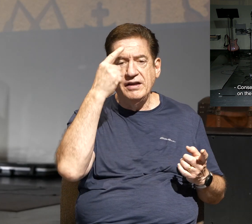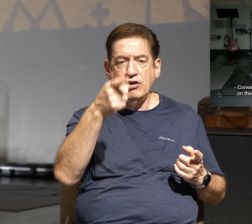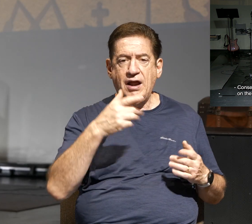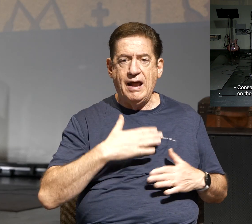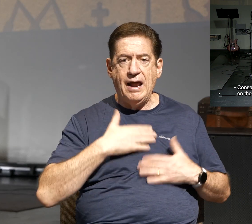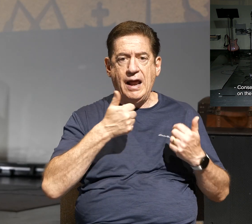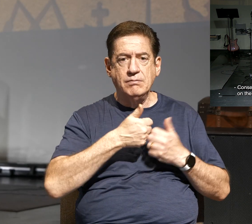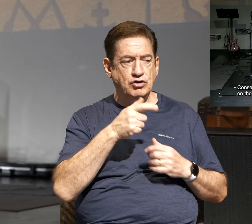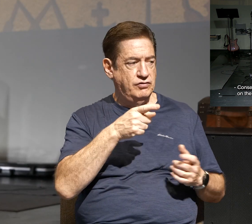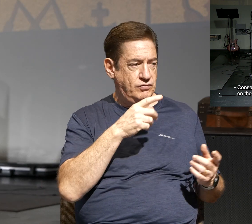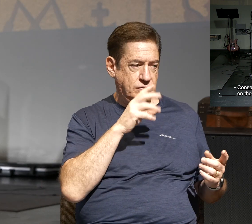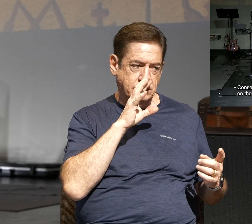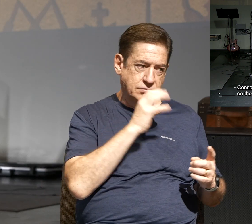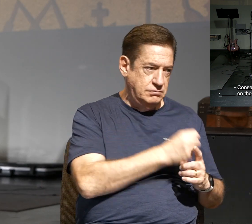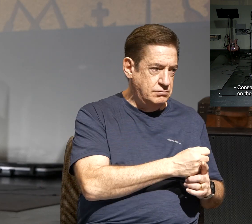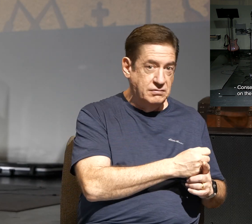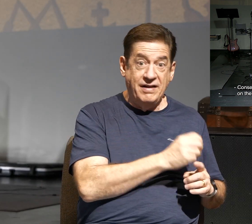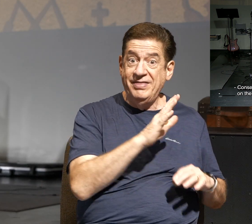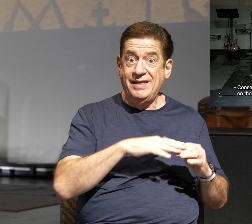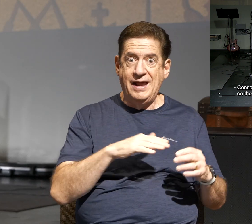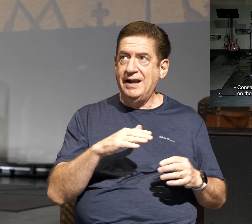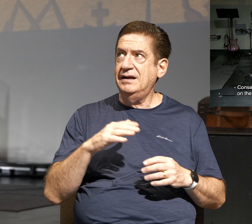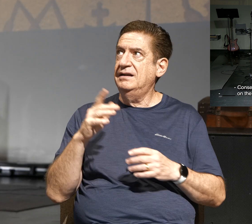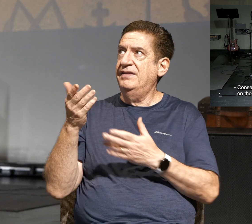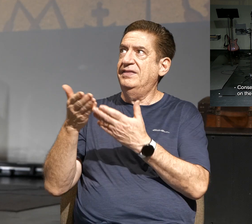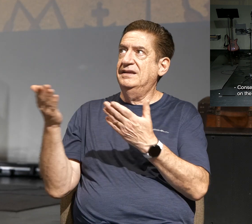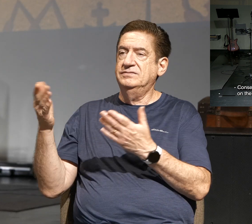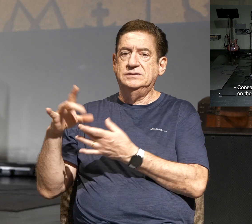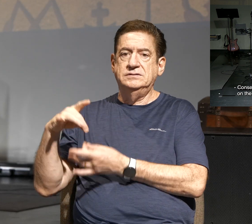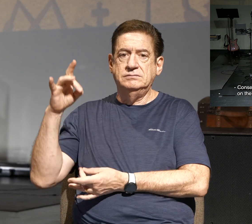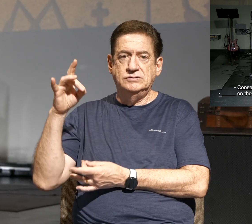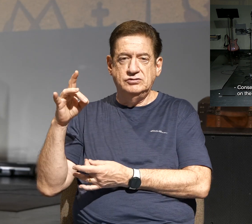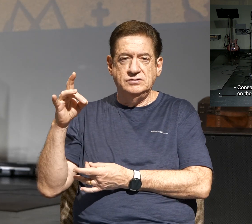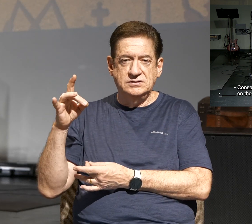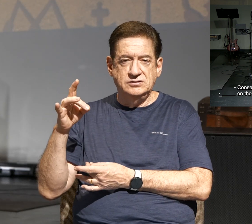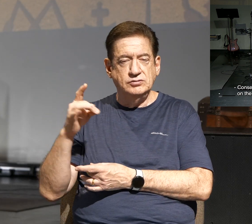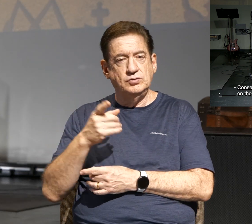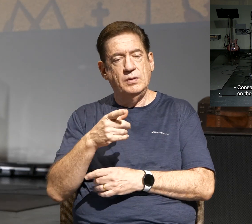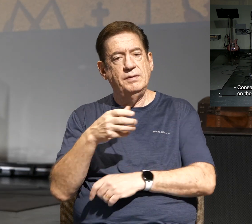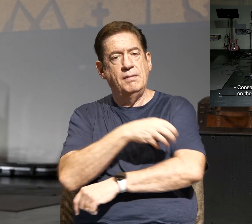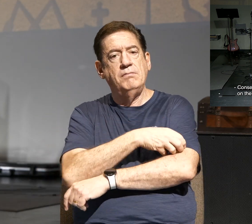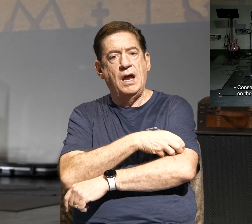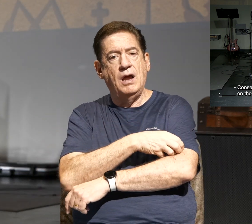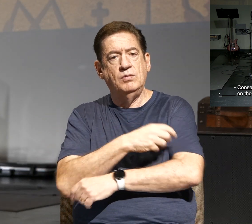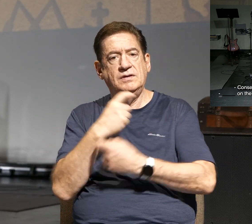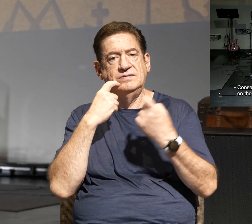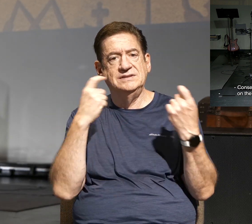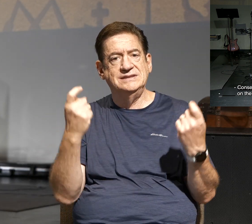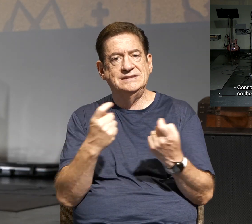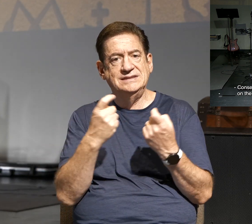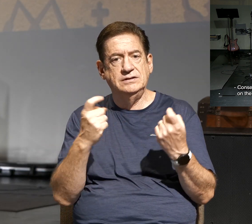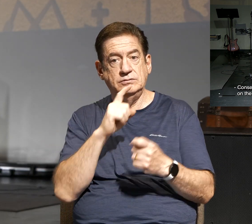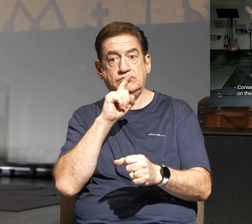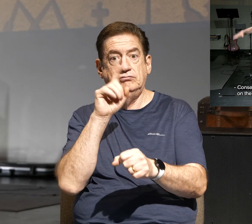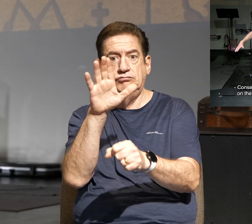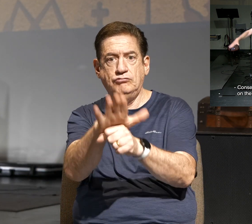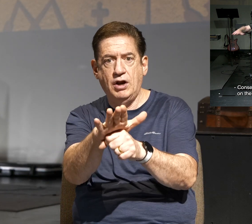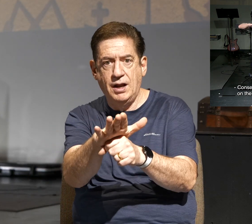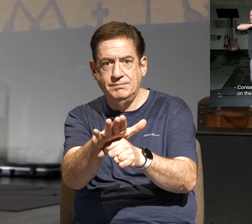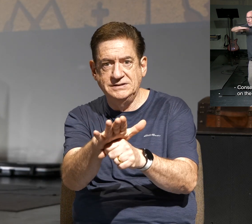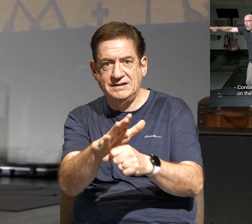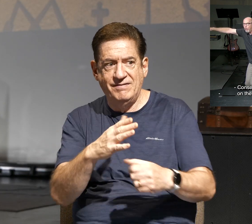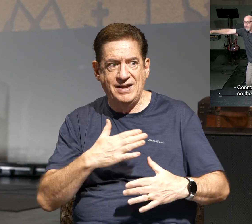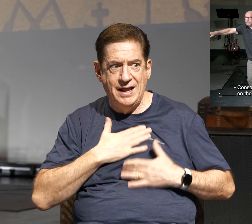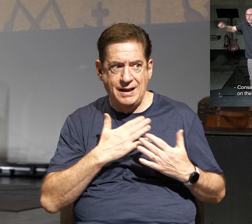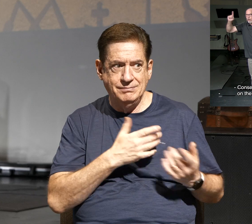by pursuing the things of the flesh as opposed to pursuing the things of the Spirit. So the power of sin's promise of happiness